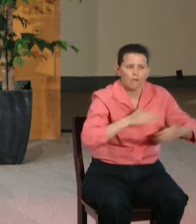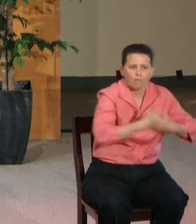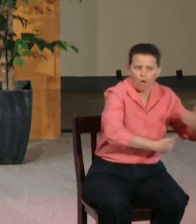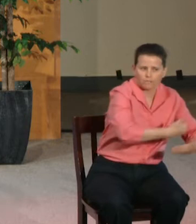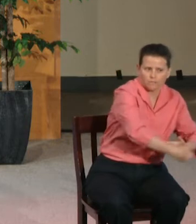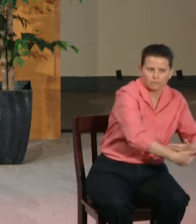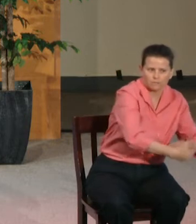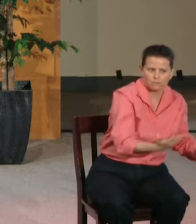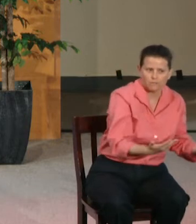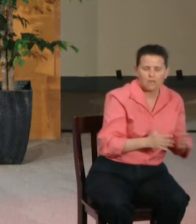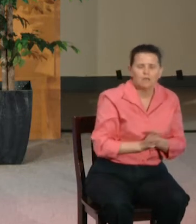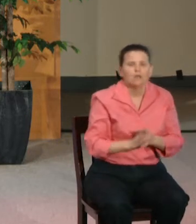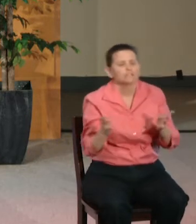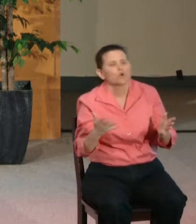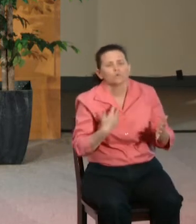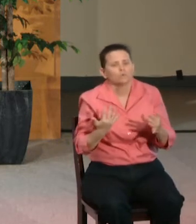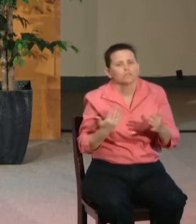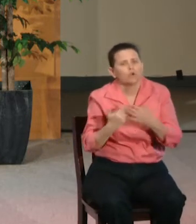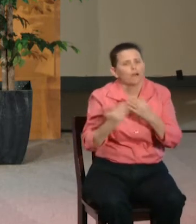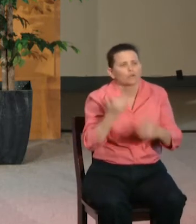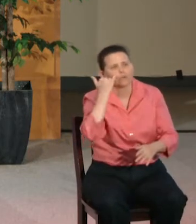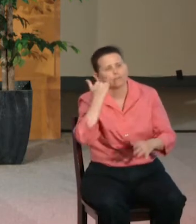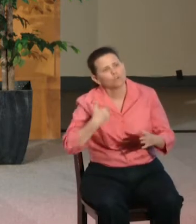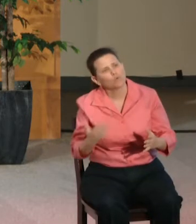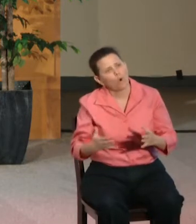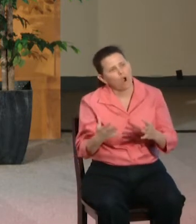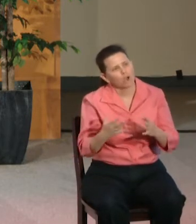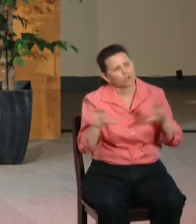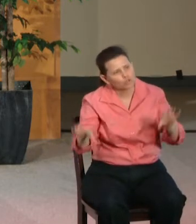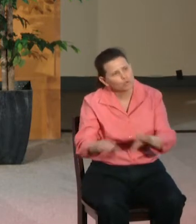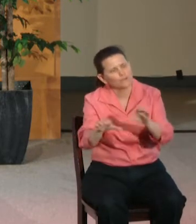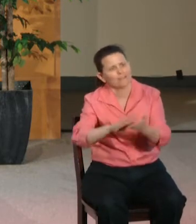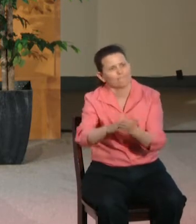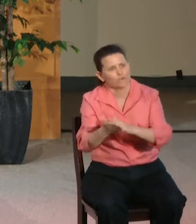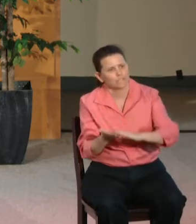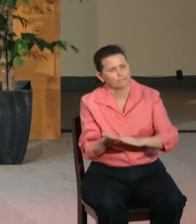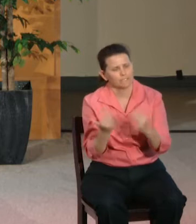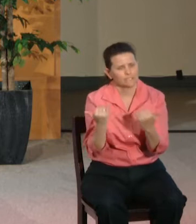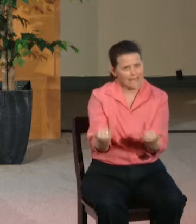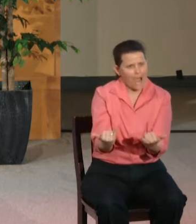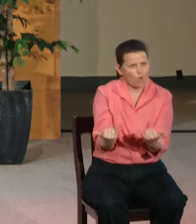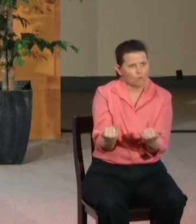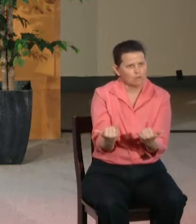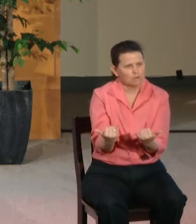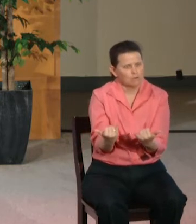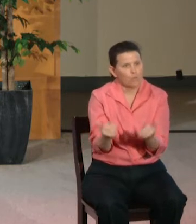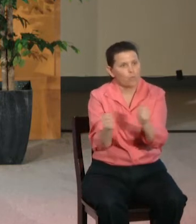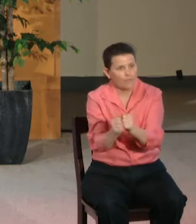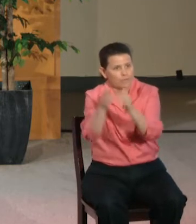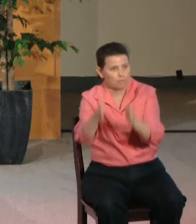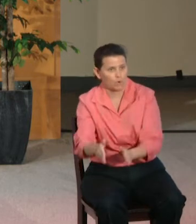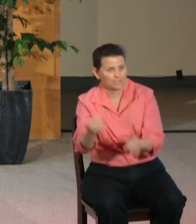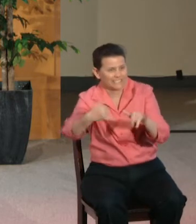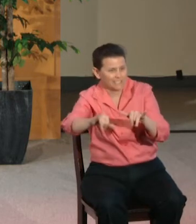that unforgiveness still residing within you, and the party that you have the grievance with is no longer around for you to